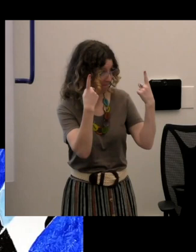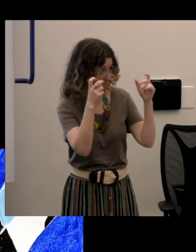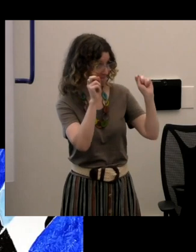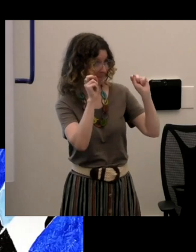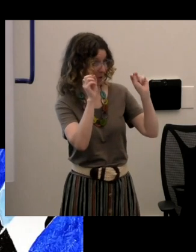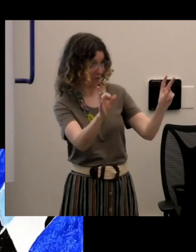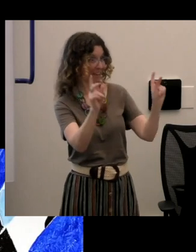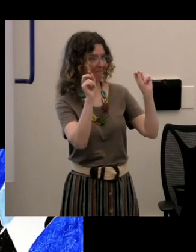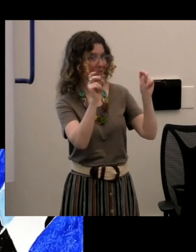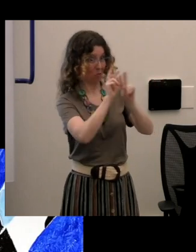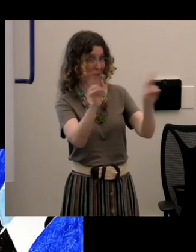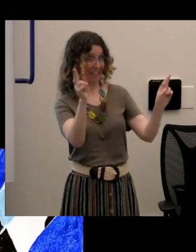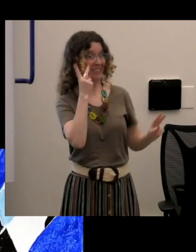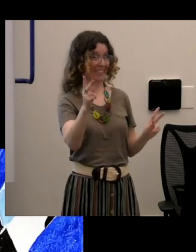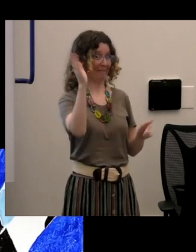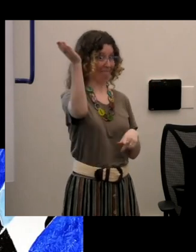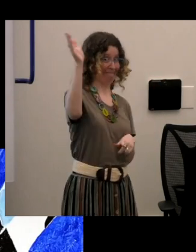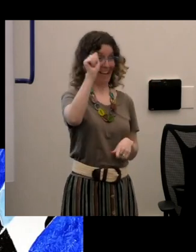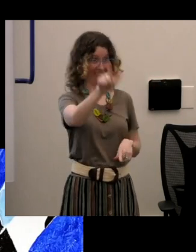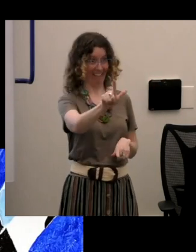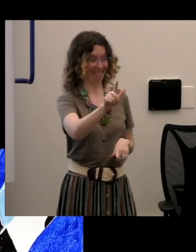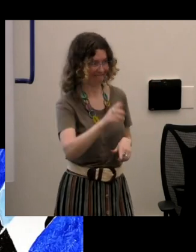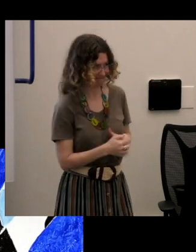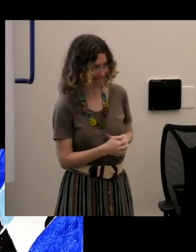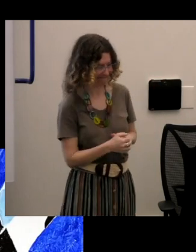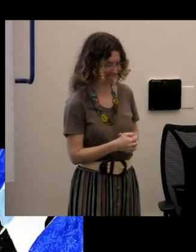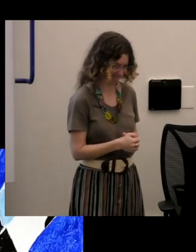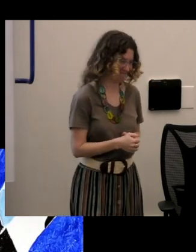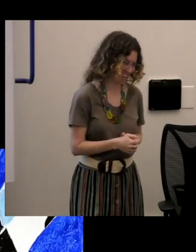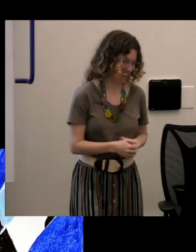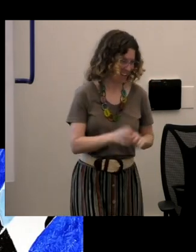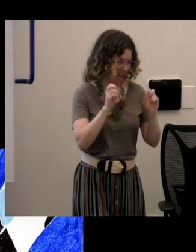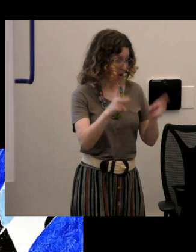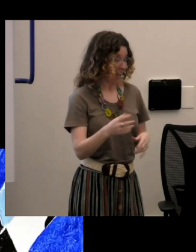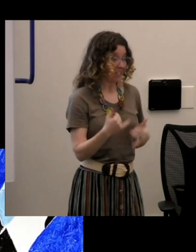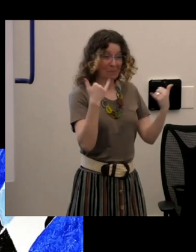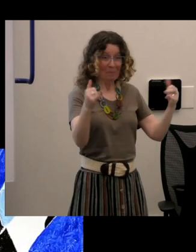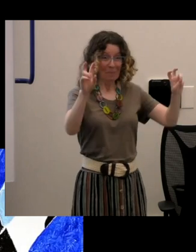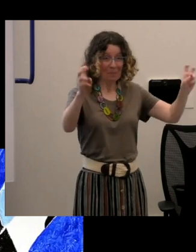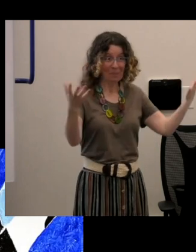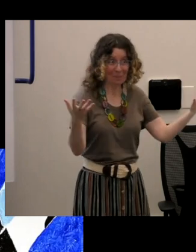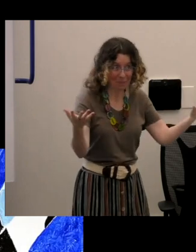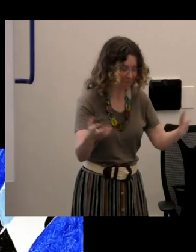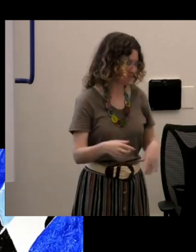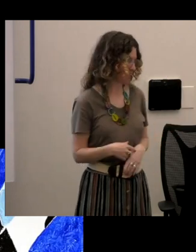And first and foremost, access. And now, is everybody ready to see this lecture in ASL? All